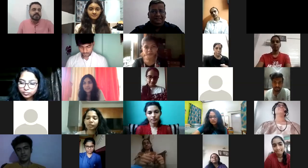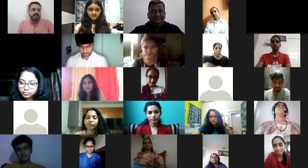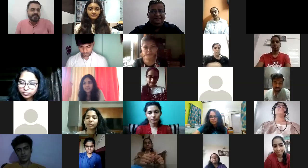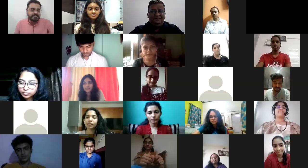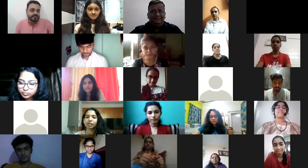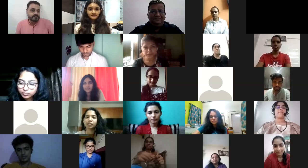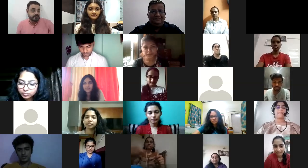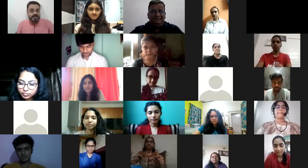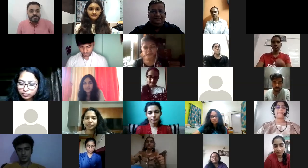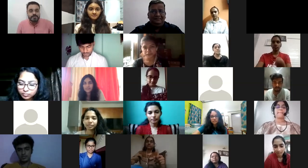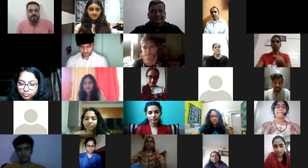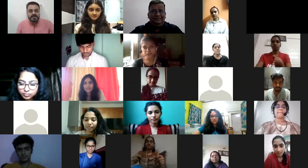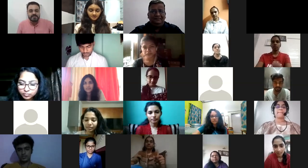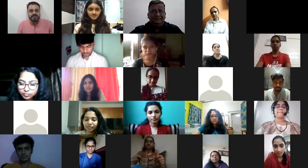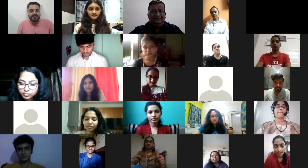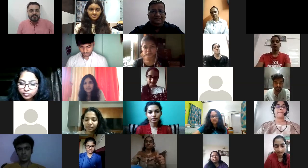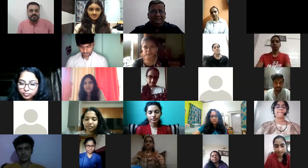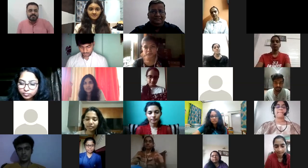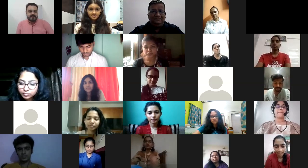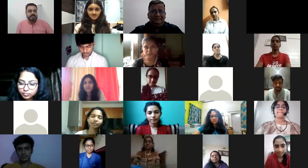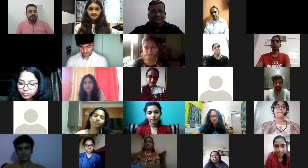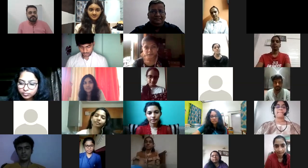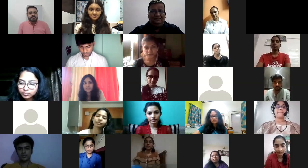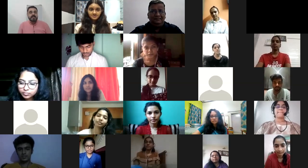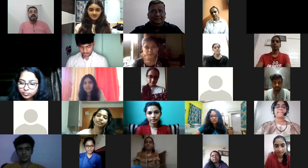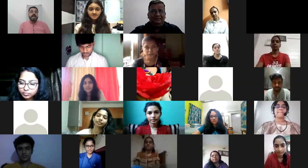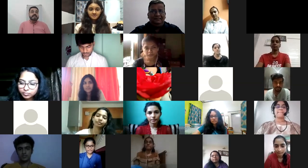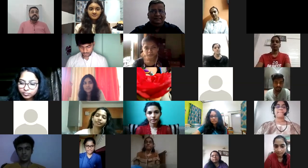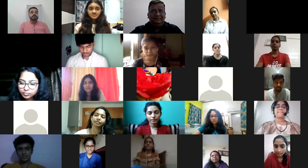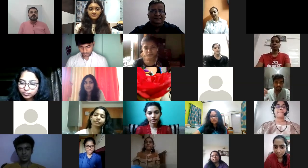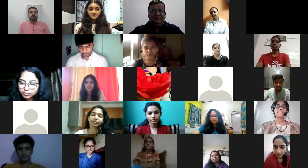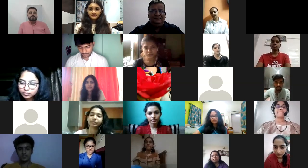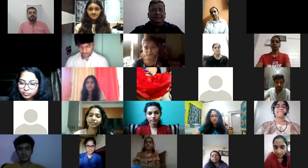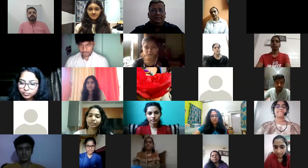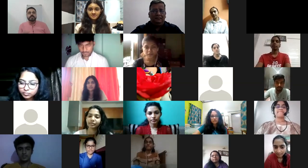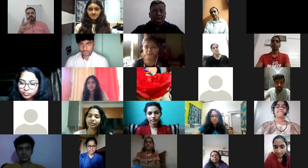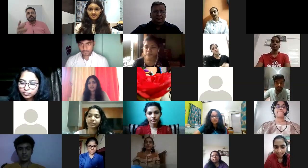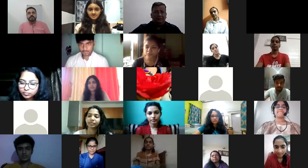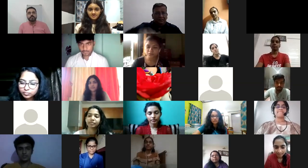like, excuse me. Yes, excuse me. So if you can just look at Gopal and